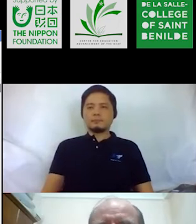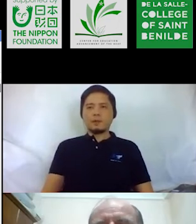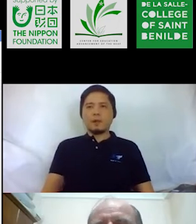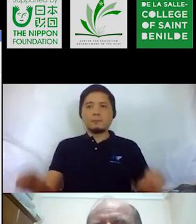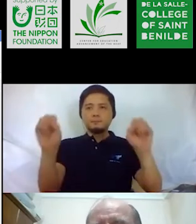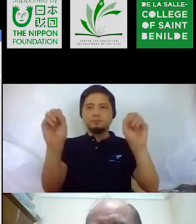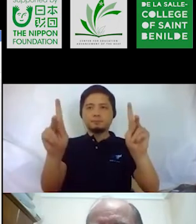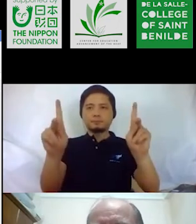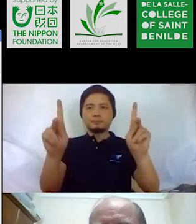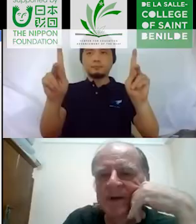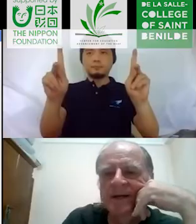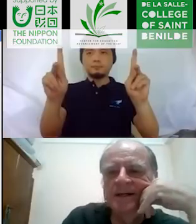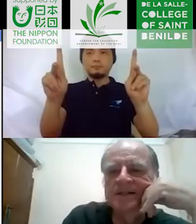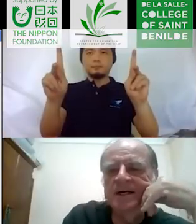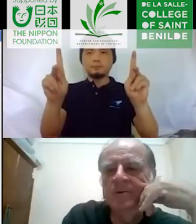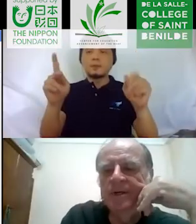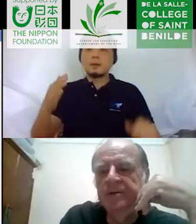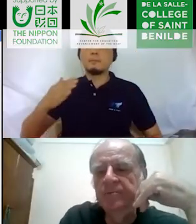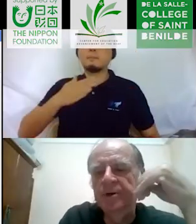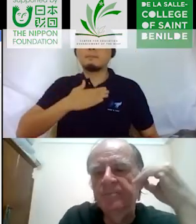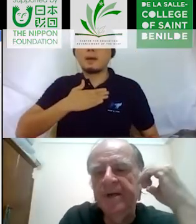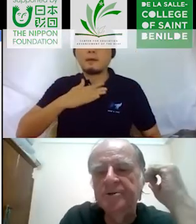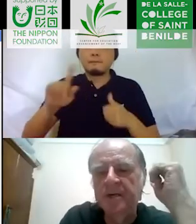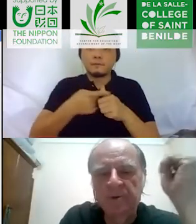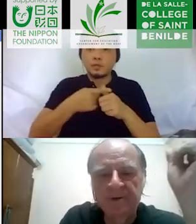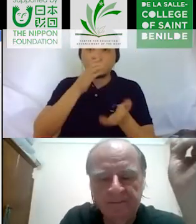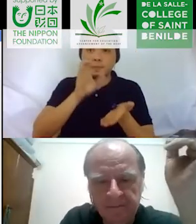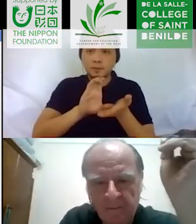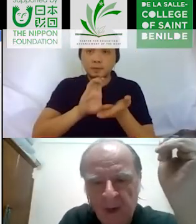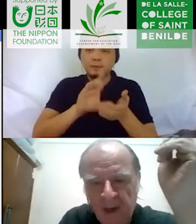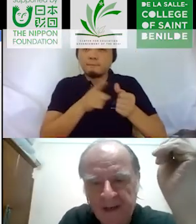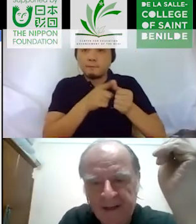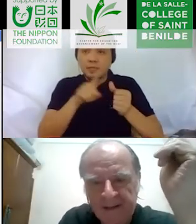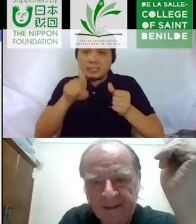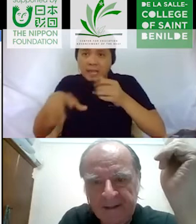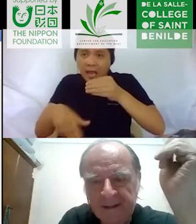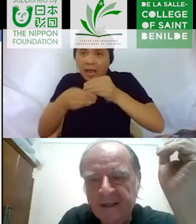Okay, so my first comment is that we need to put in page numbers.